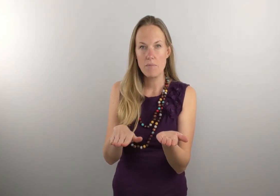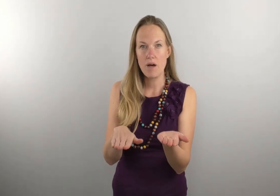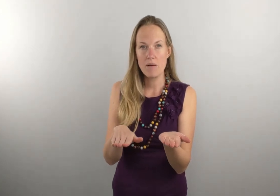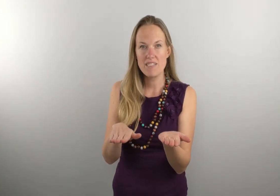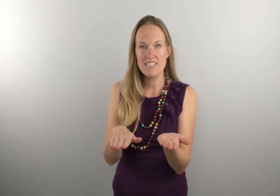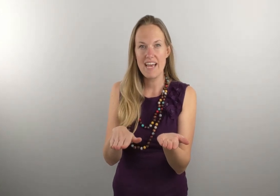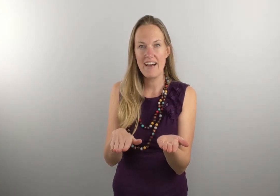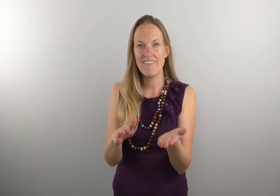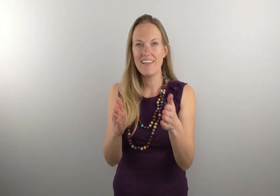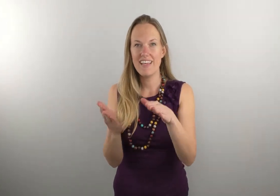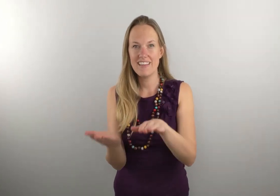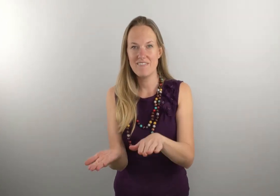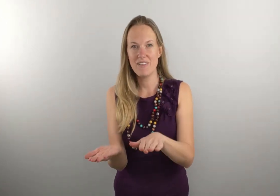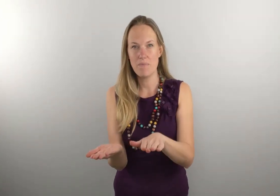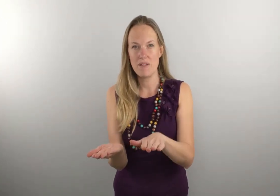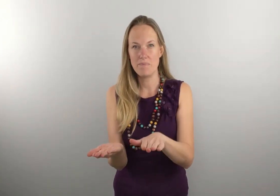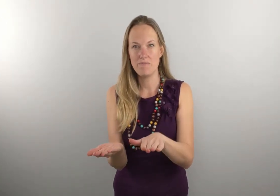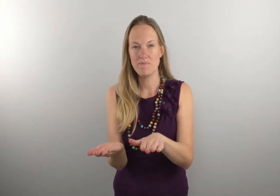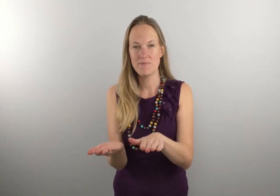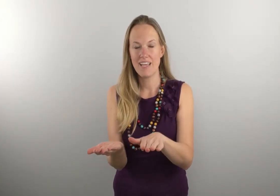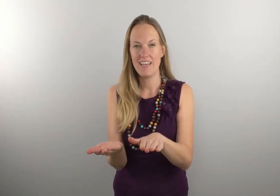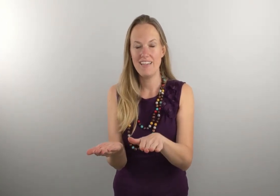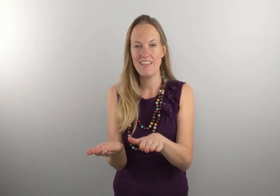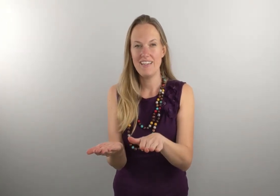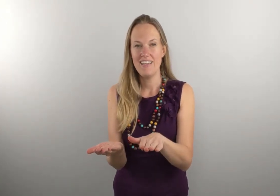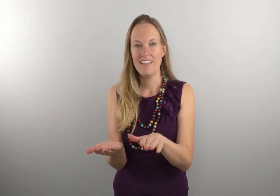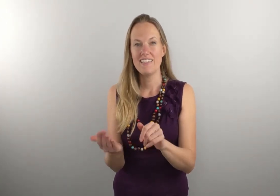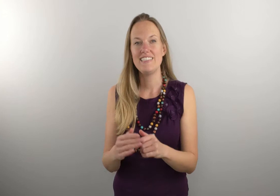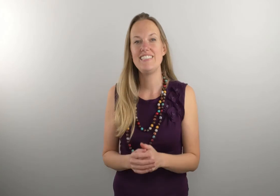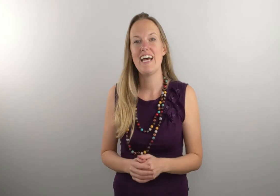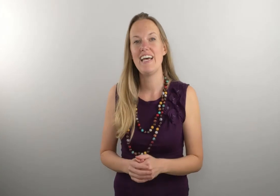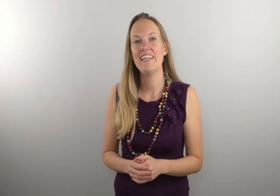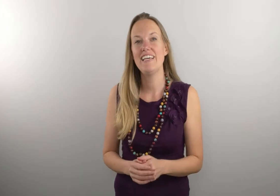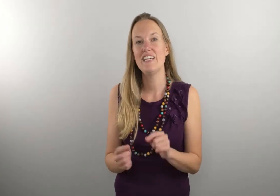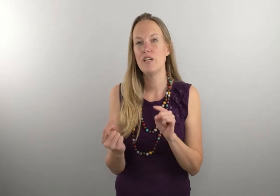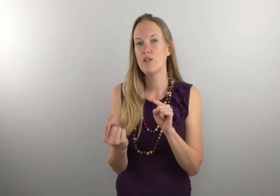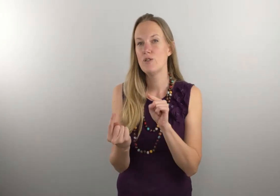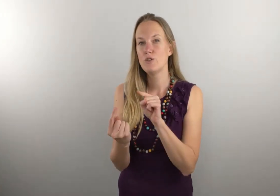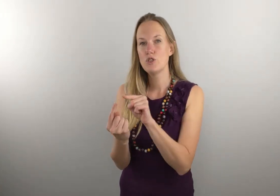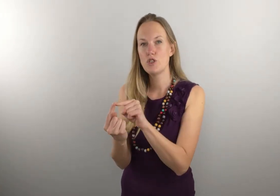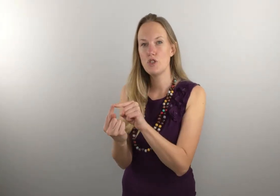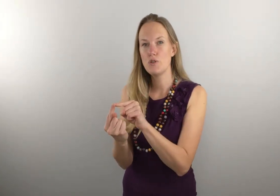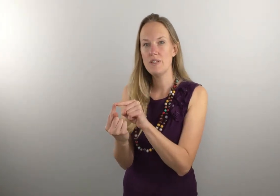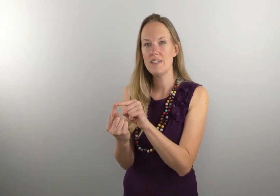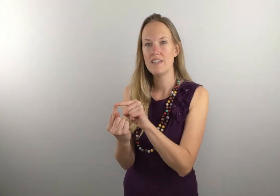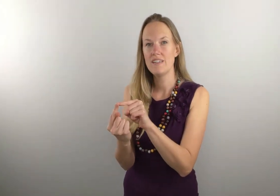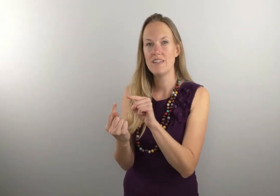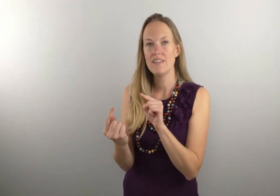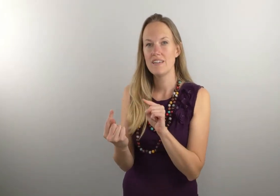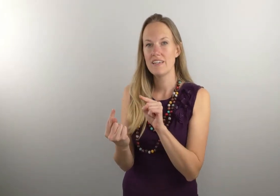palm is down, and then flip them, okay? The dead to